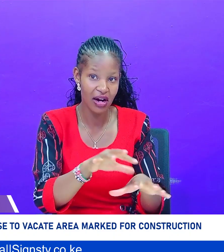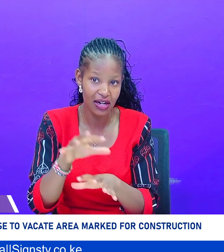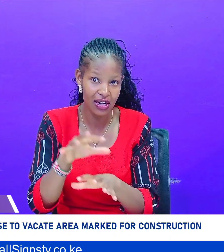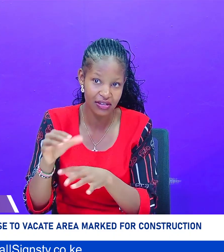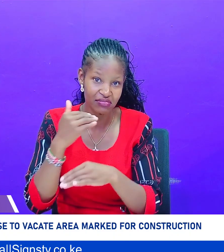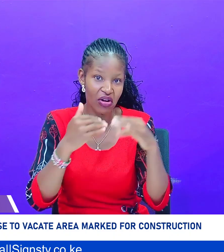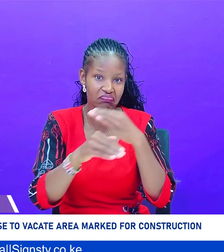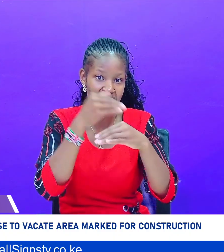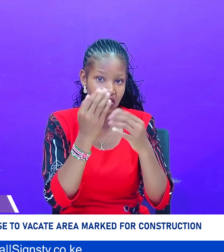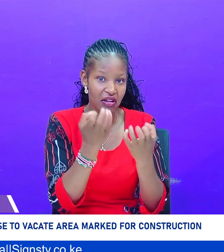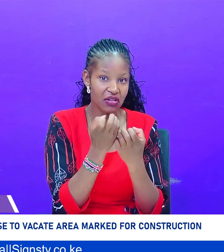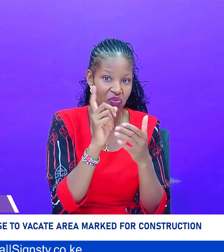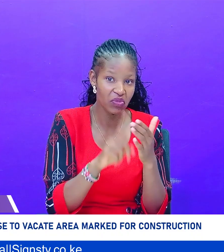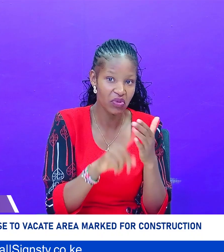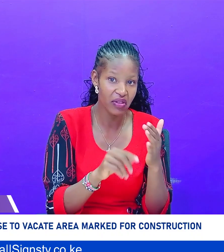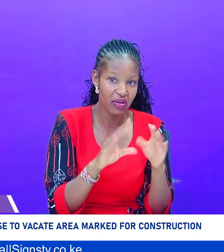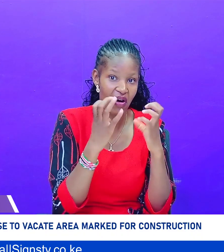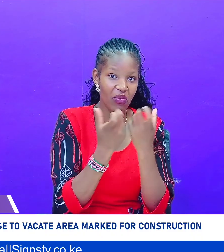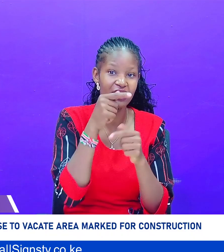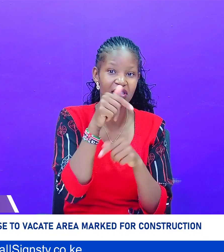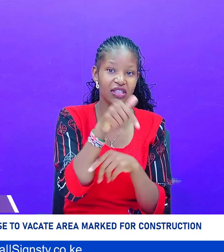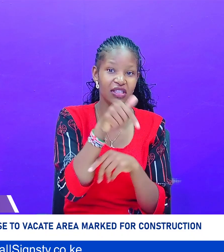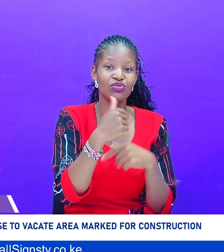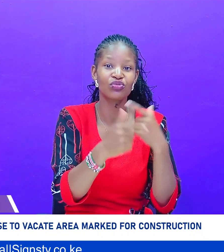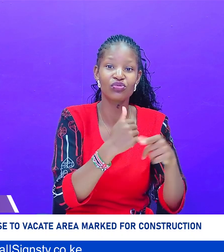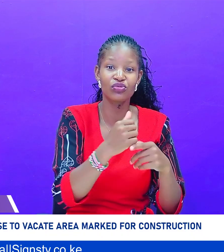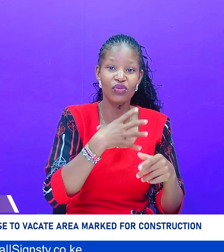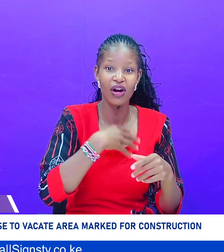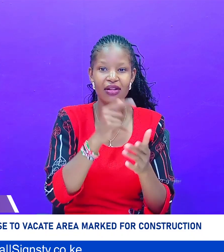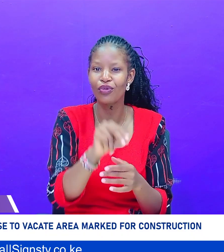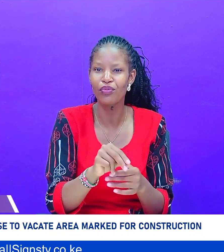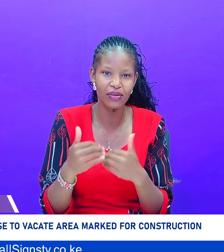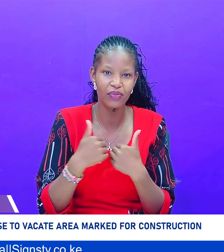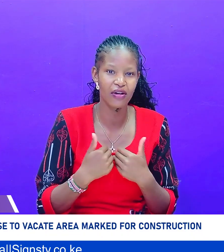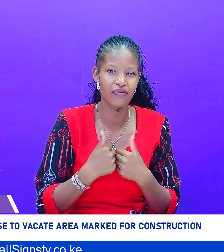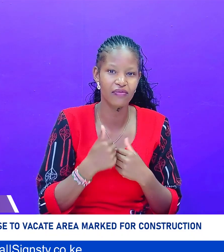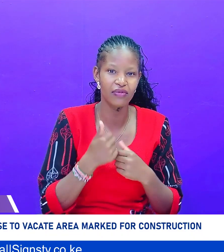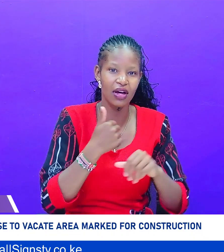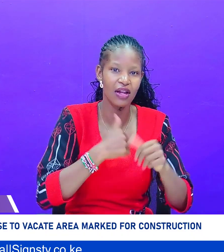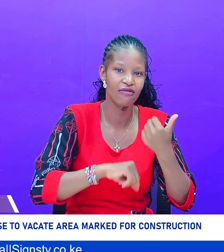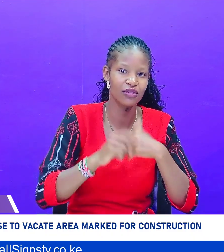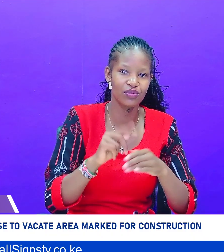market construction has been grabbed by goons and that no market has actually